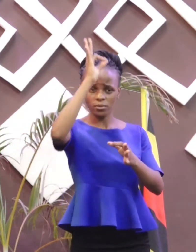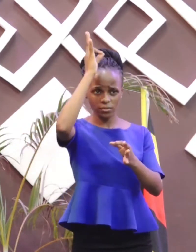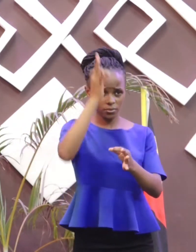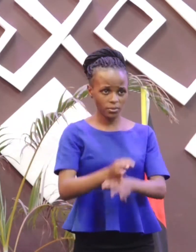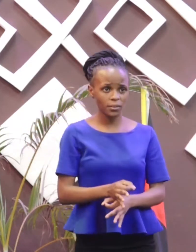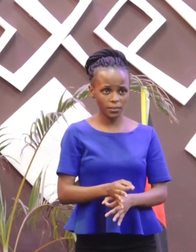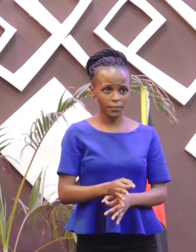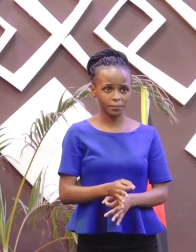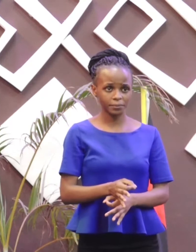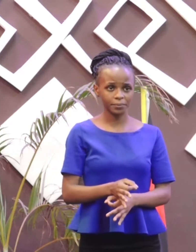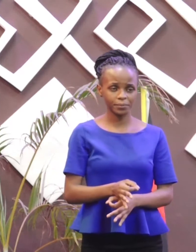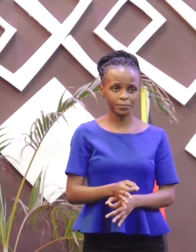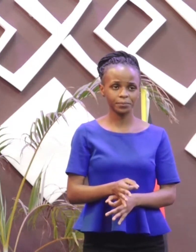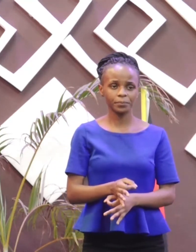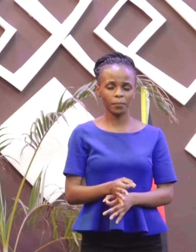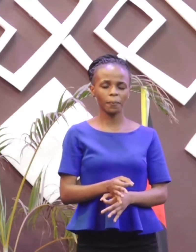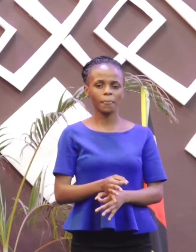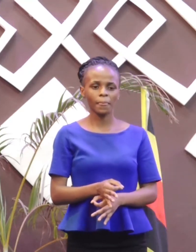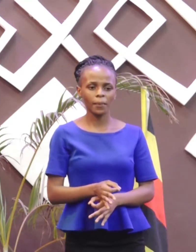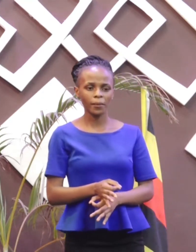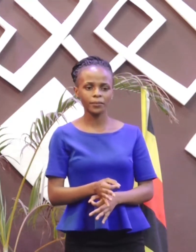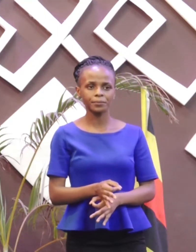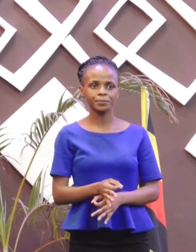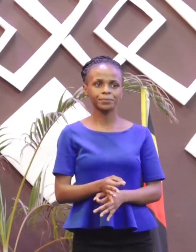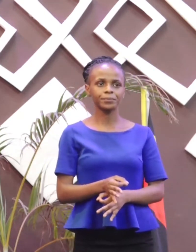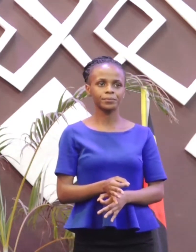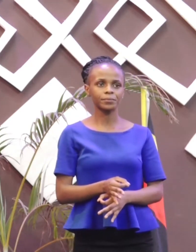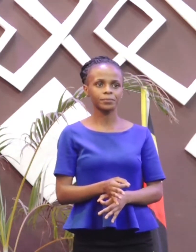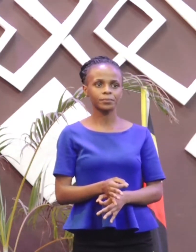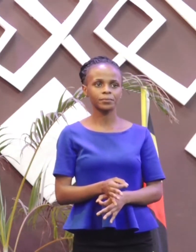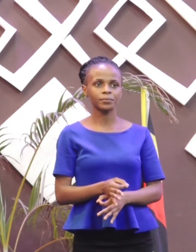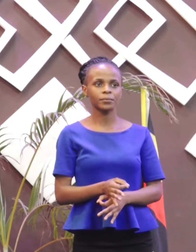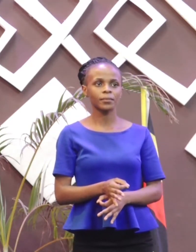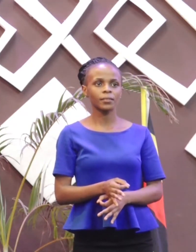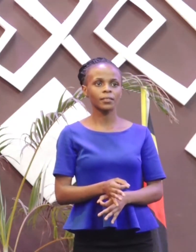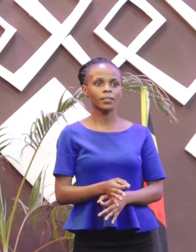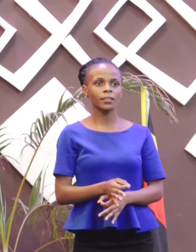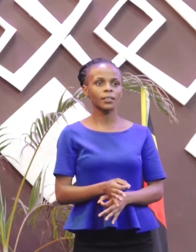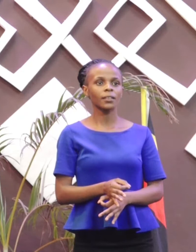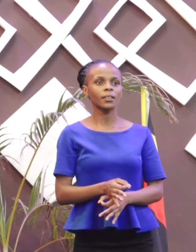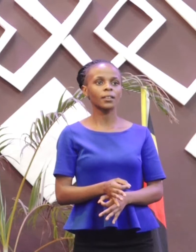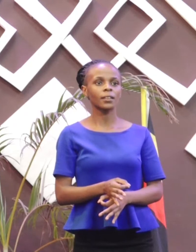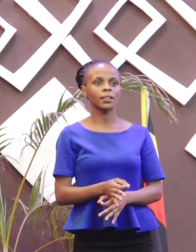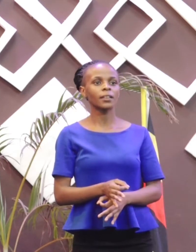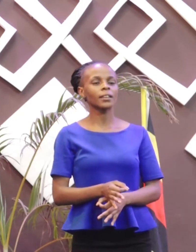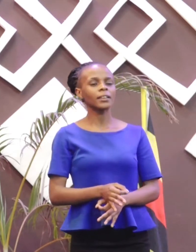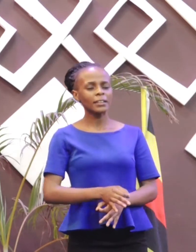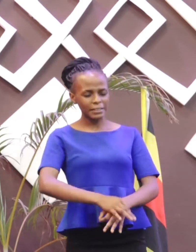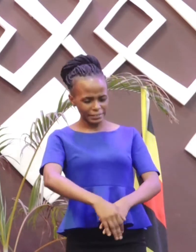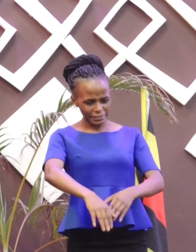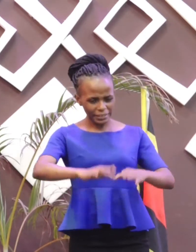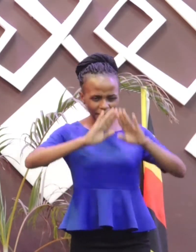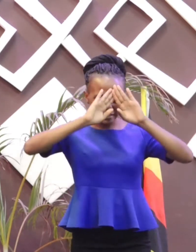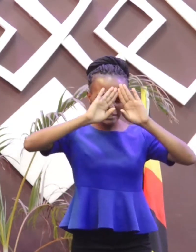okubera anti obulungi obuyitiriddo obw'ekintu. No, not even obulungi, the